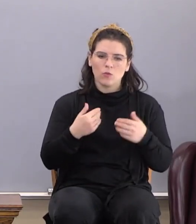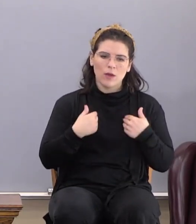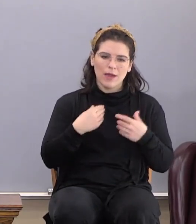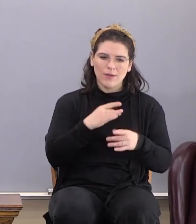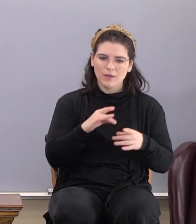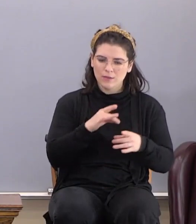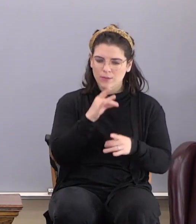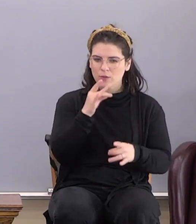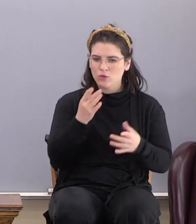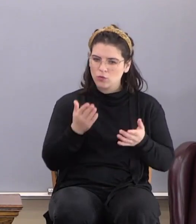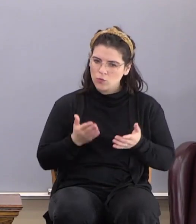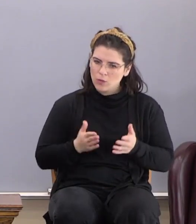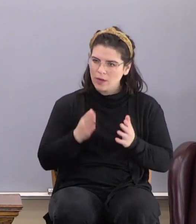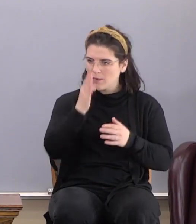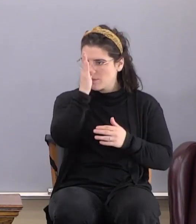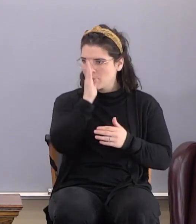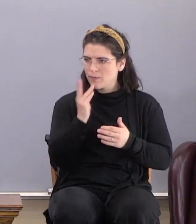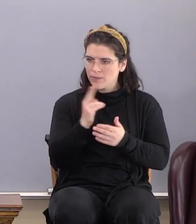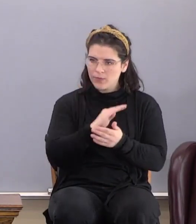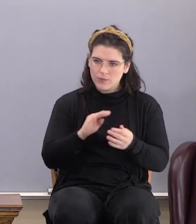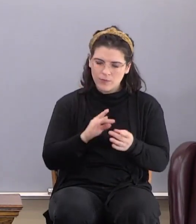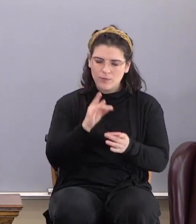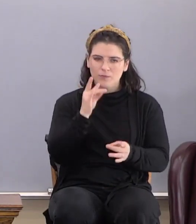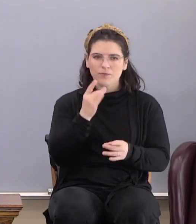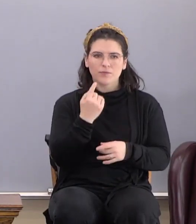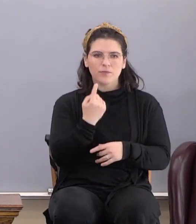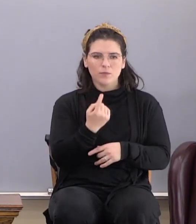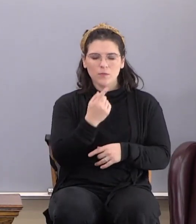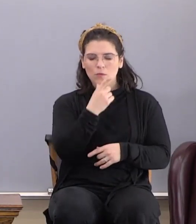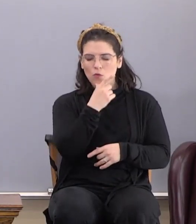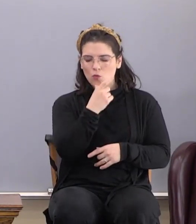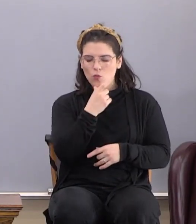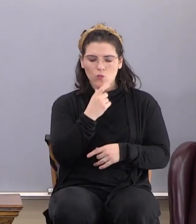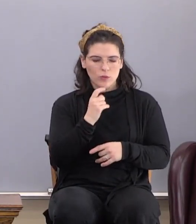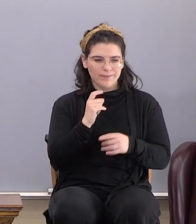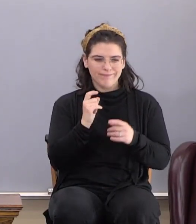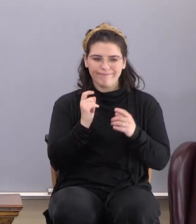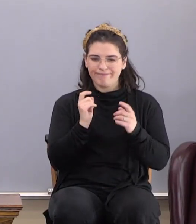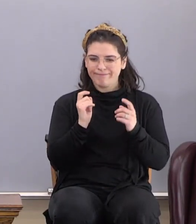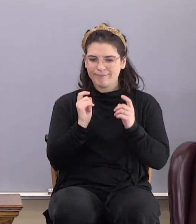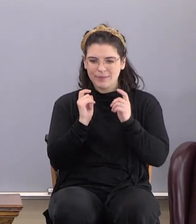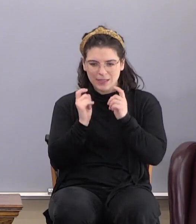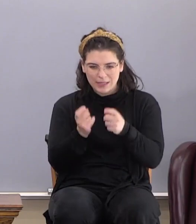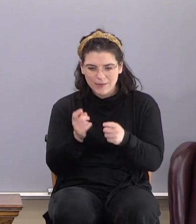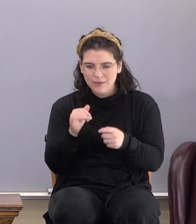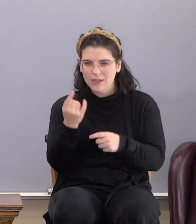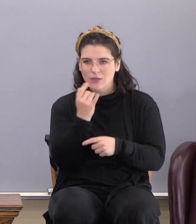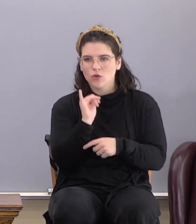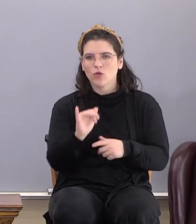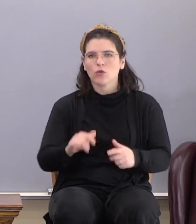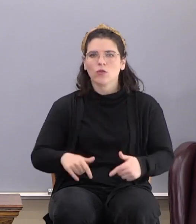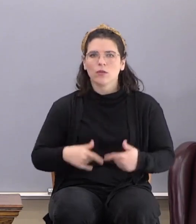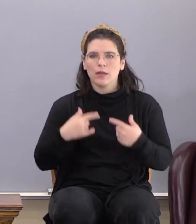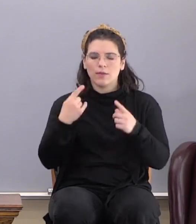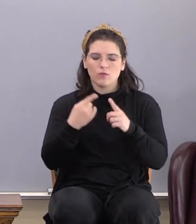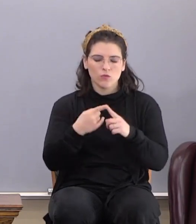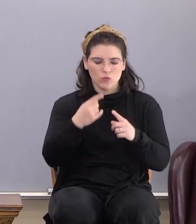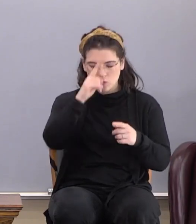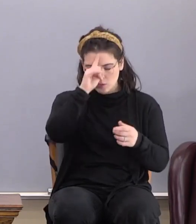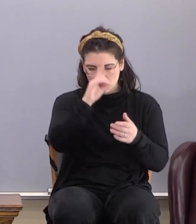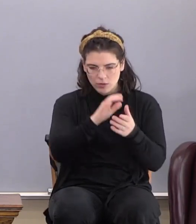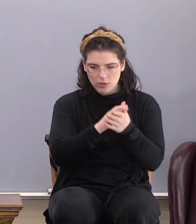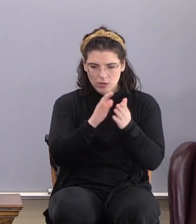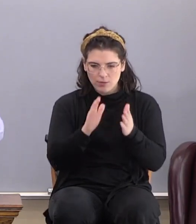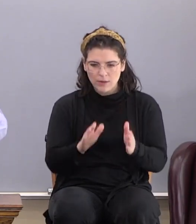spiritual mechanics, God the Holy Spirit is the one who imparts that eternal life to the